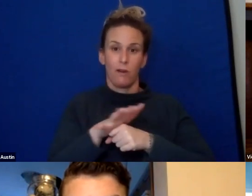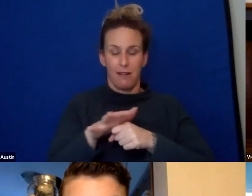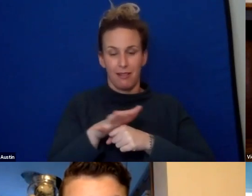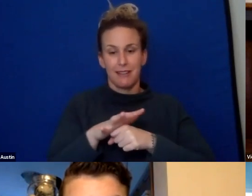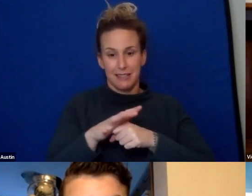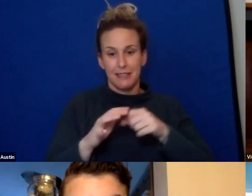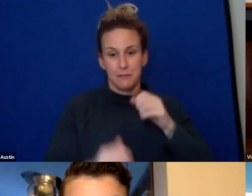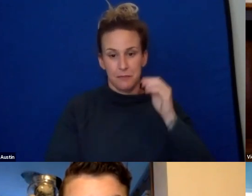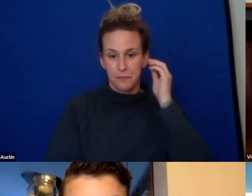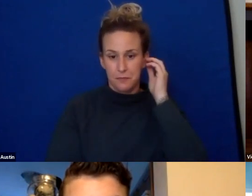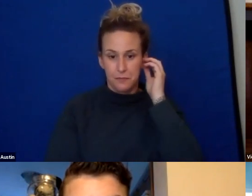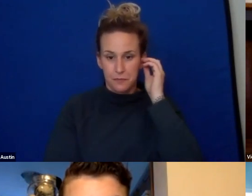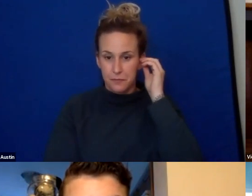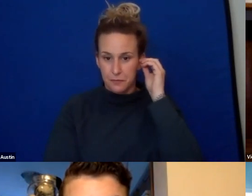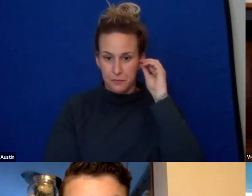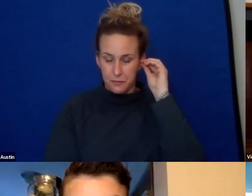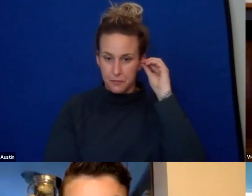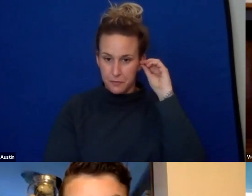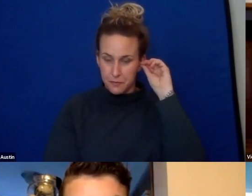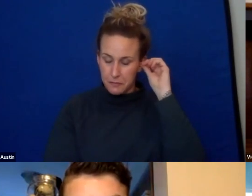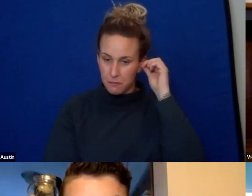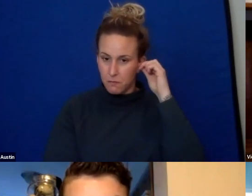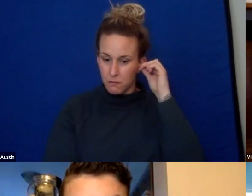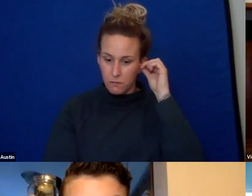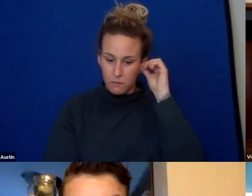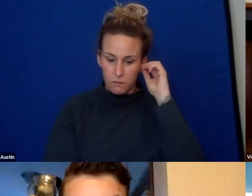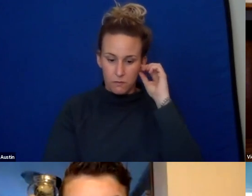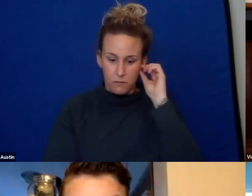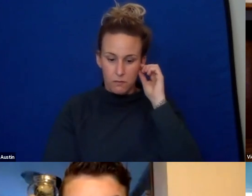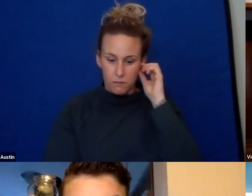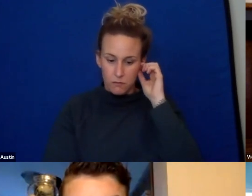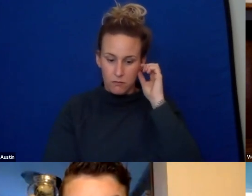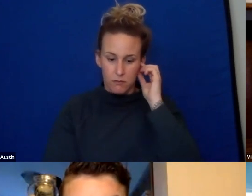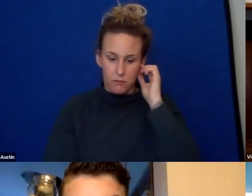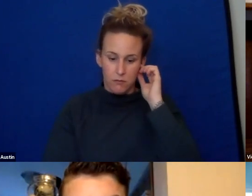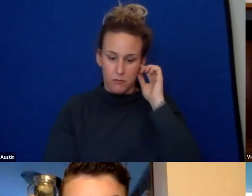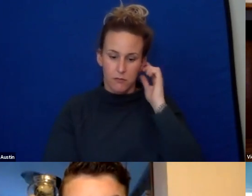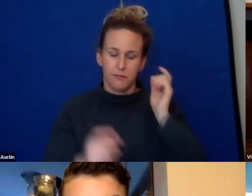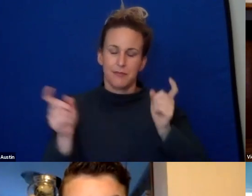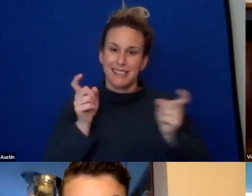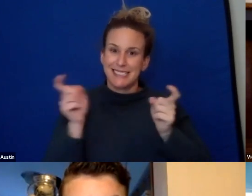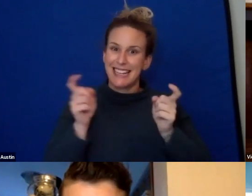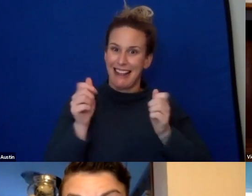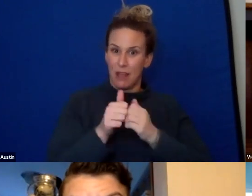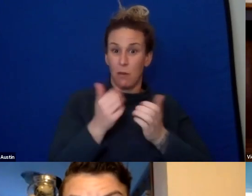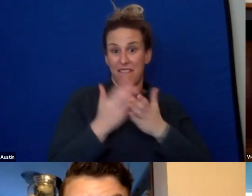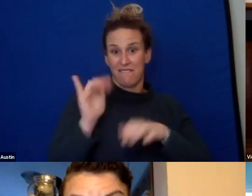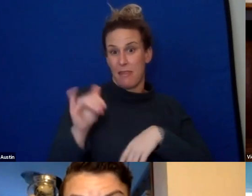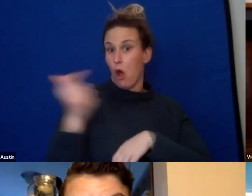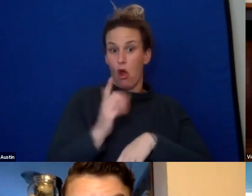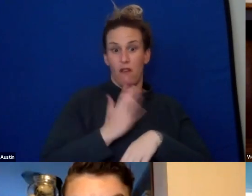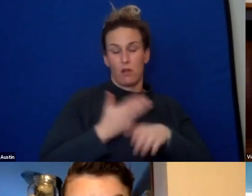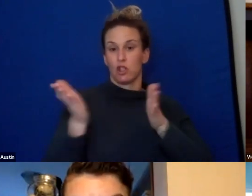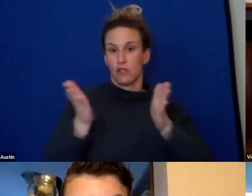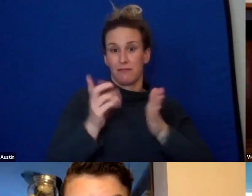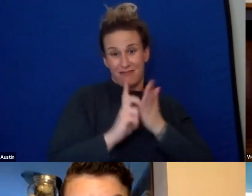spaces going toward um sort of dealing with the fact that all of our services have been designed with white folks in mind um